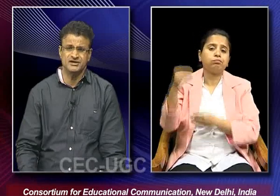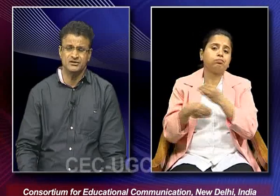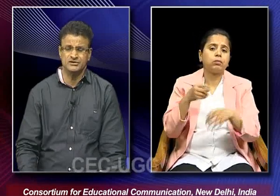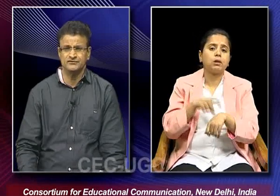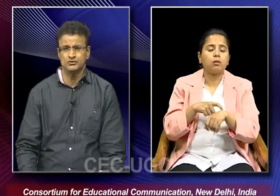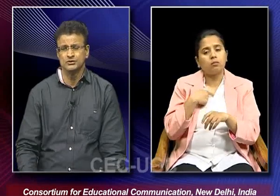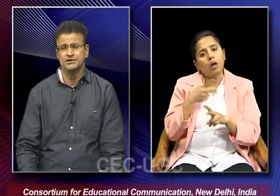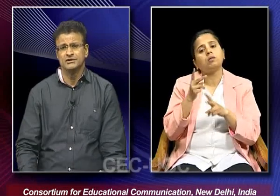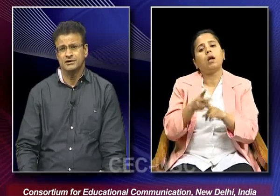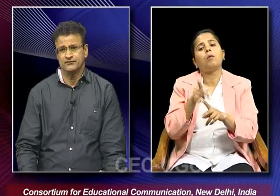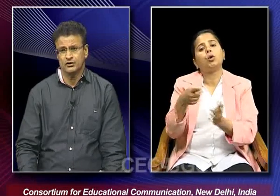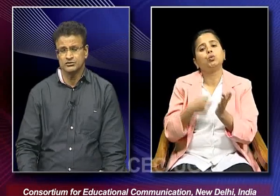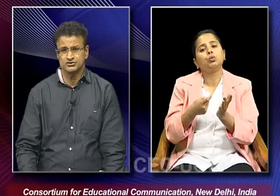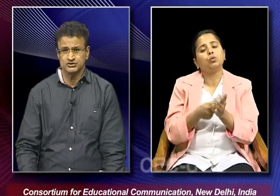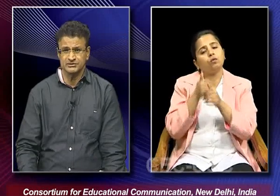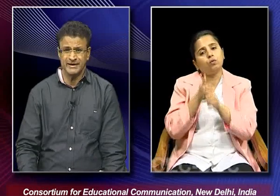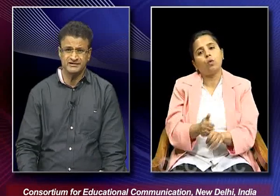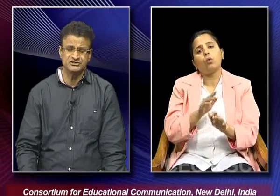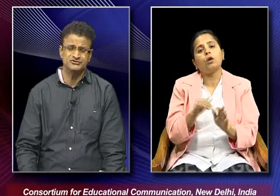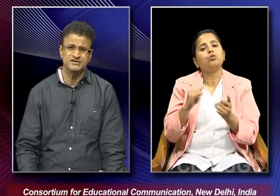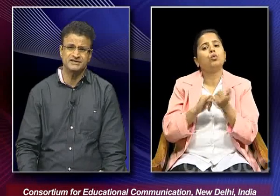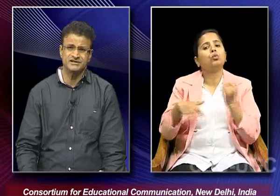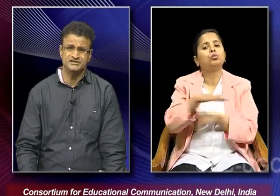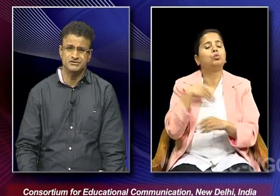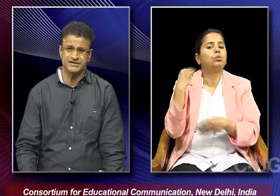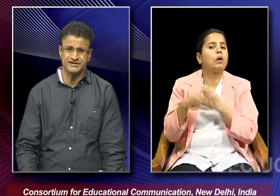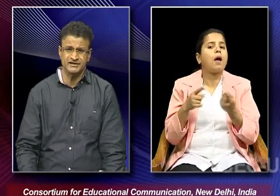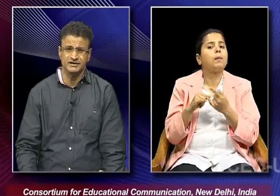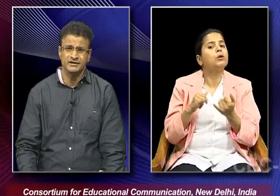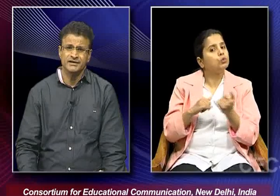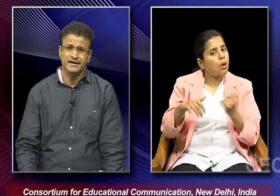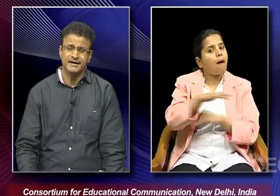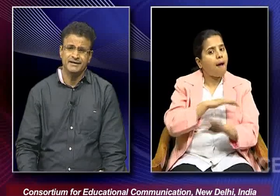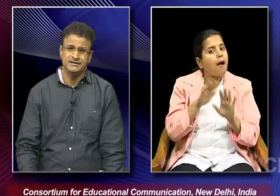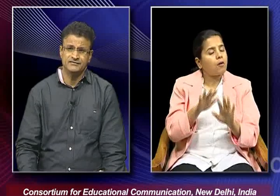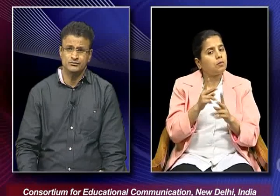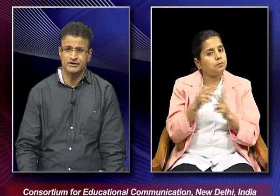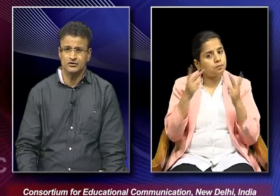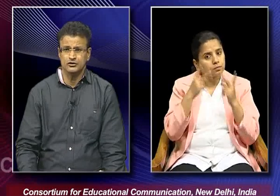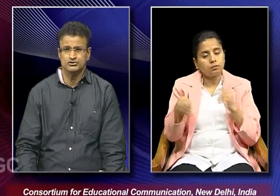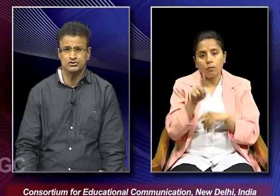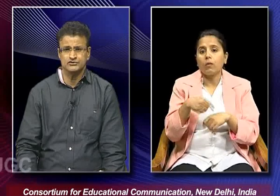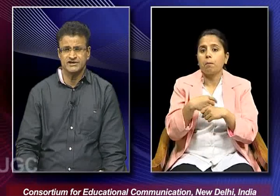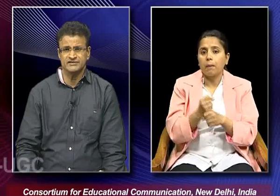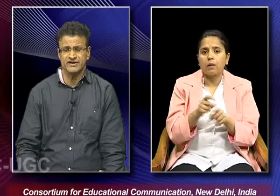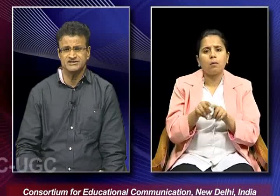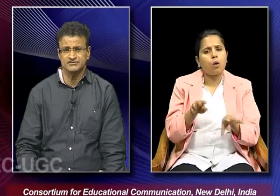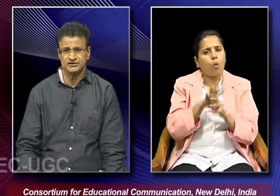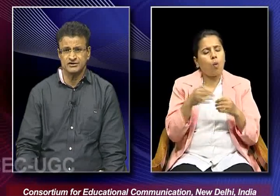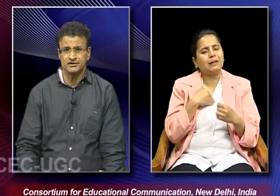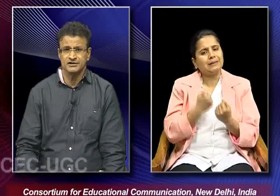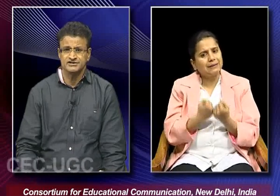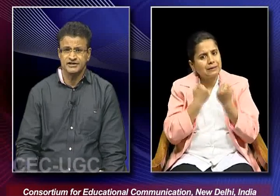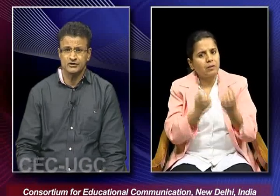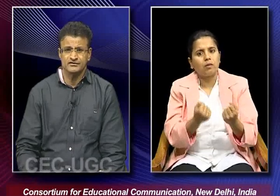times, how they have to follow the social patterns which are there in the society, and they have to make all sorts of sacrifices for